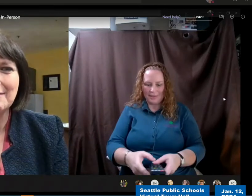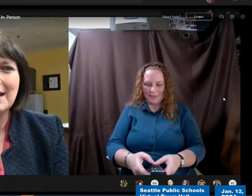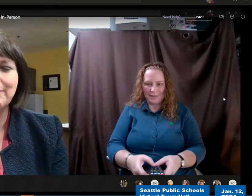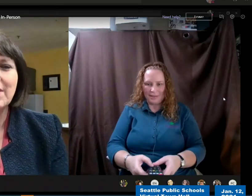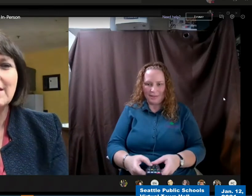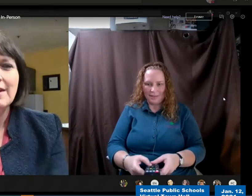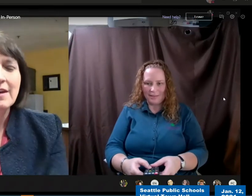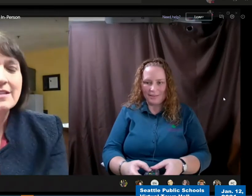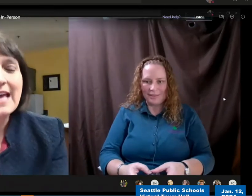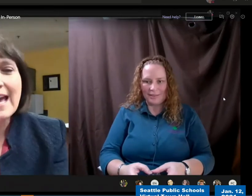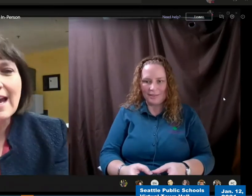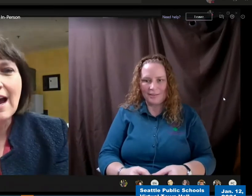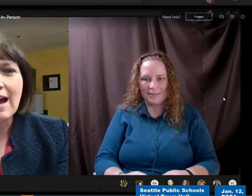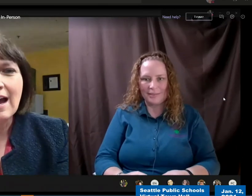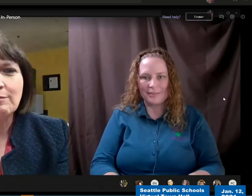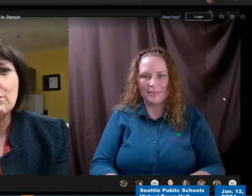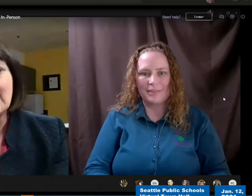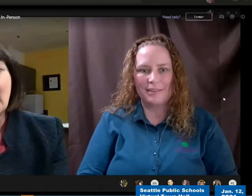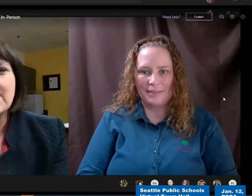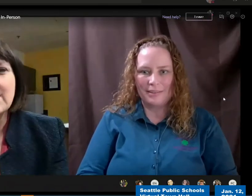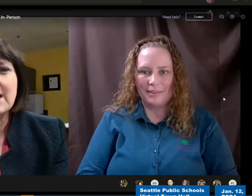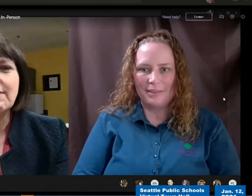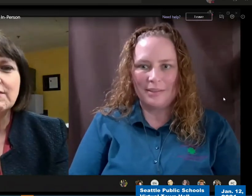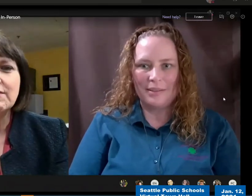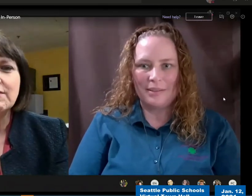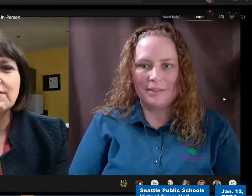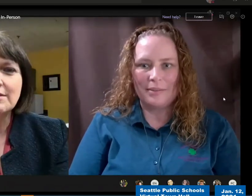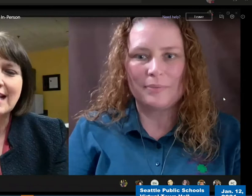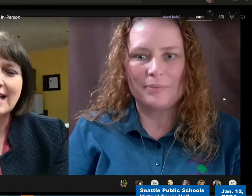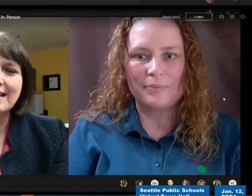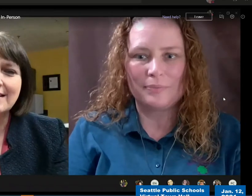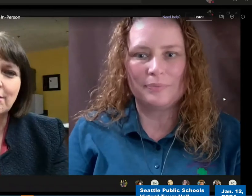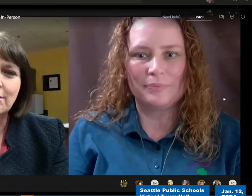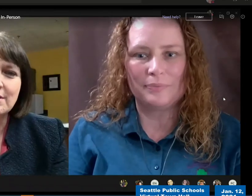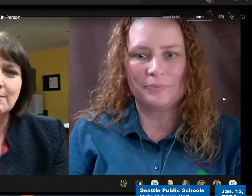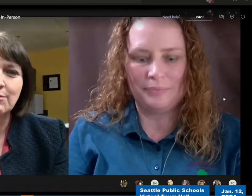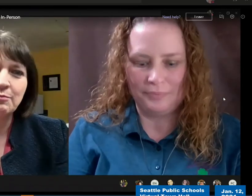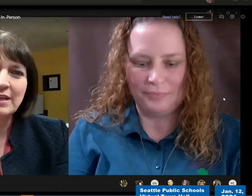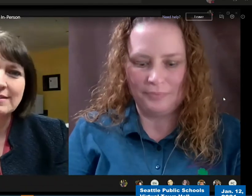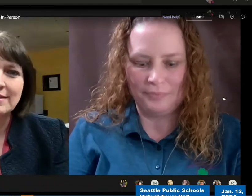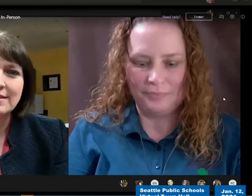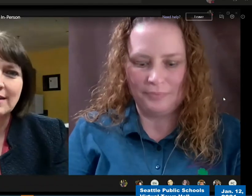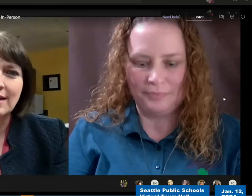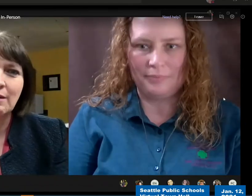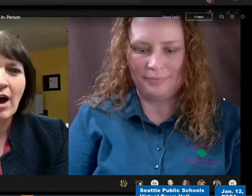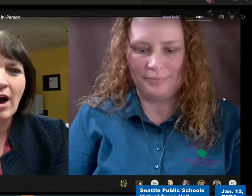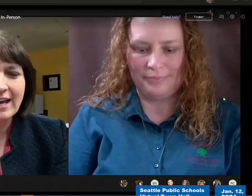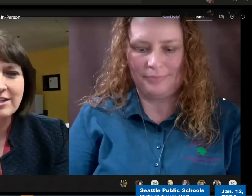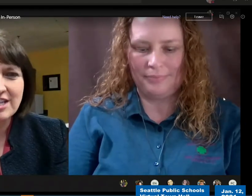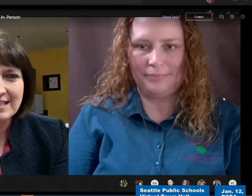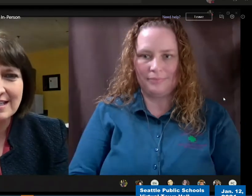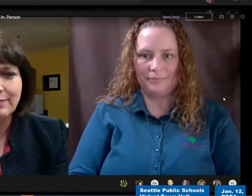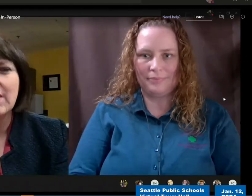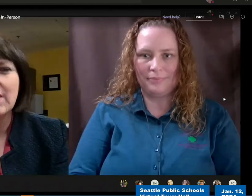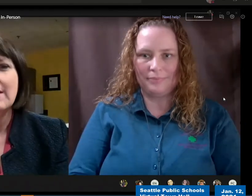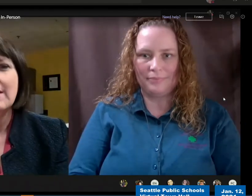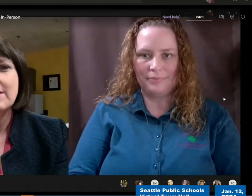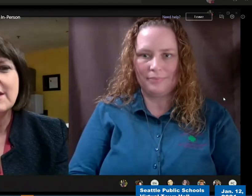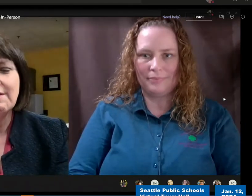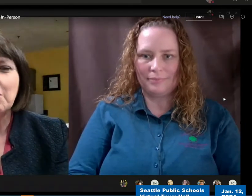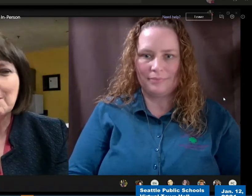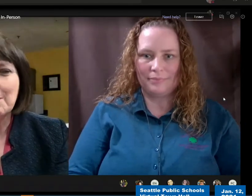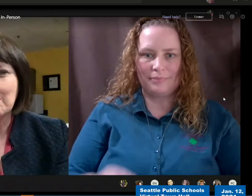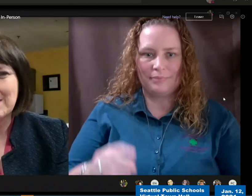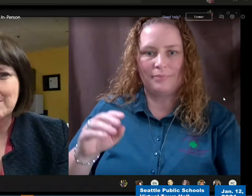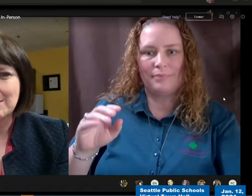event. Today, I'm joined by Chief of Schools and Continuous Improvement, Wyeth Jesse, Chief